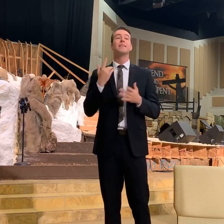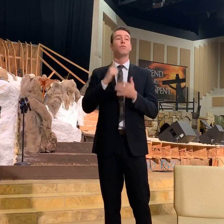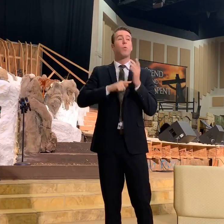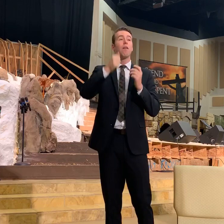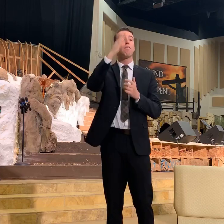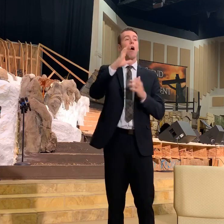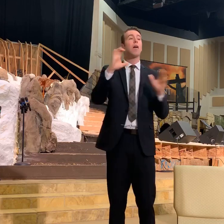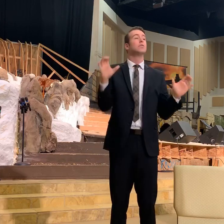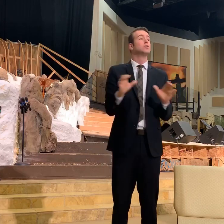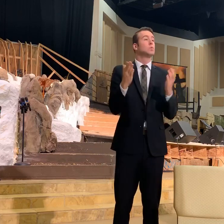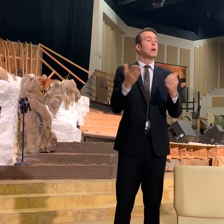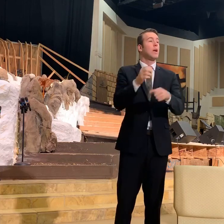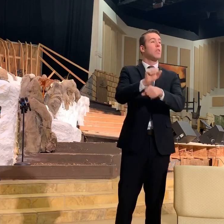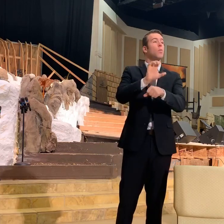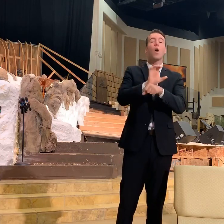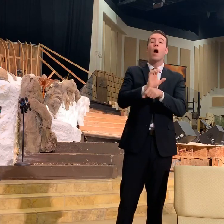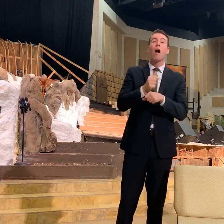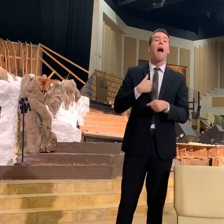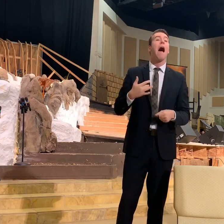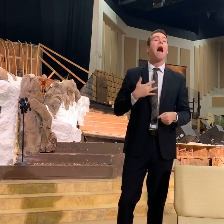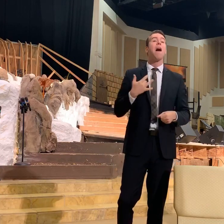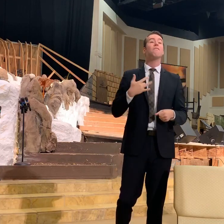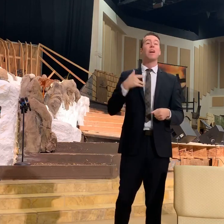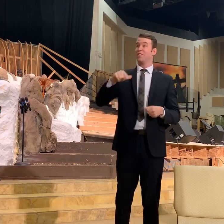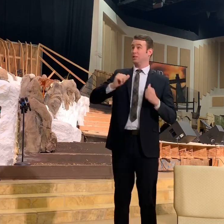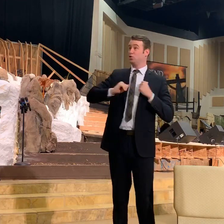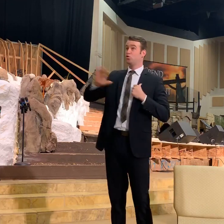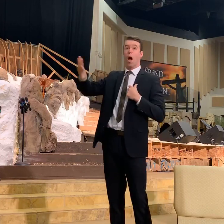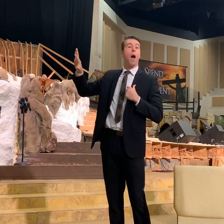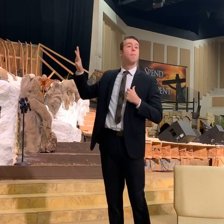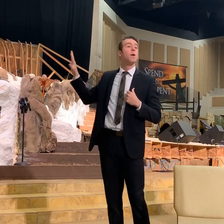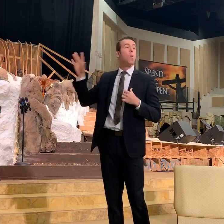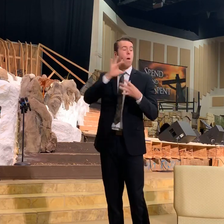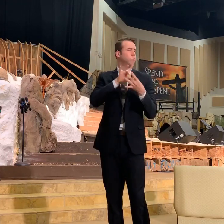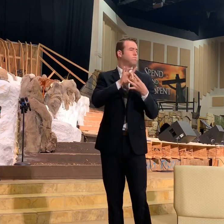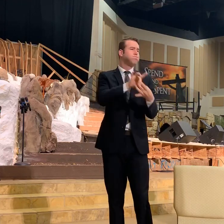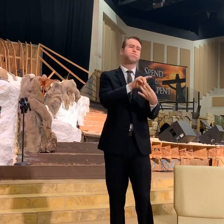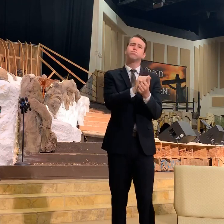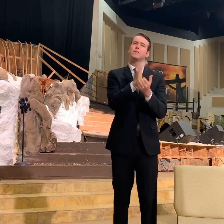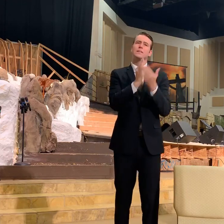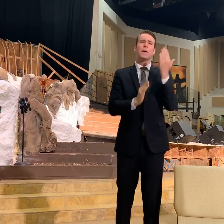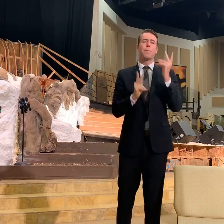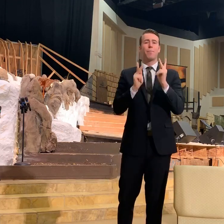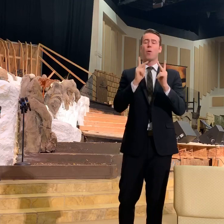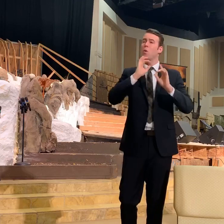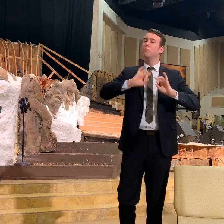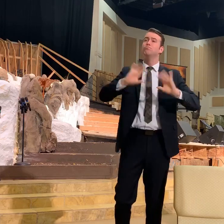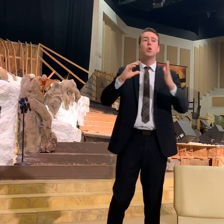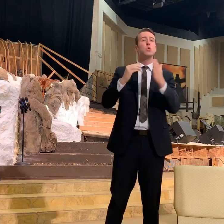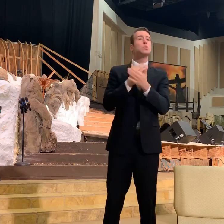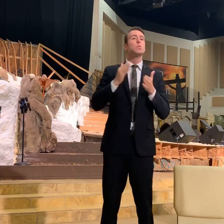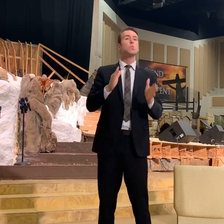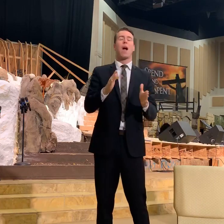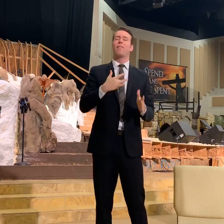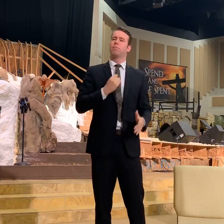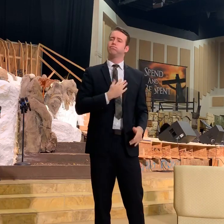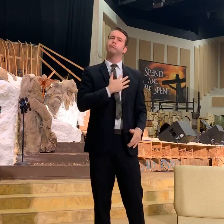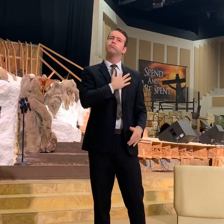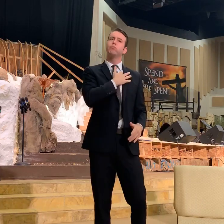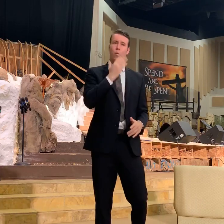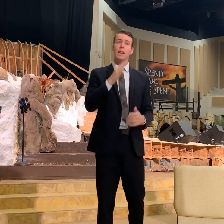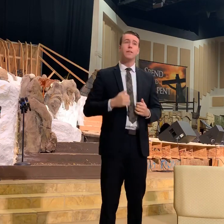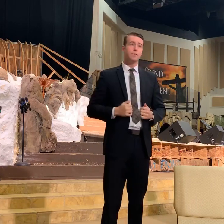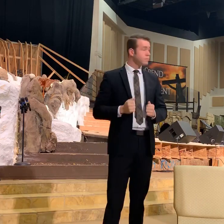what God is doing at the Rock Church. I got a feeling this drama is going to connect with some people in a brand new way that we've never touched before.